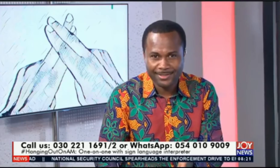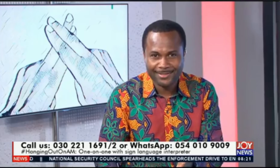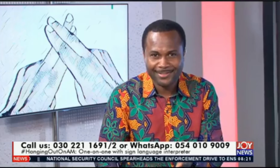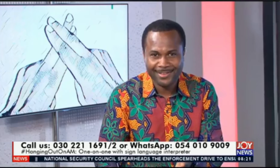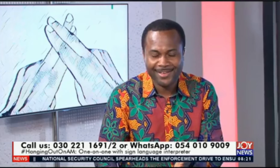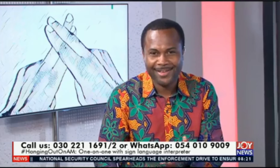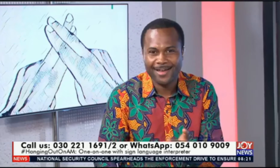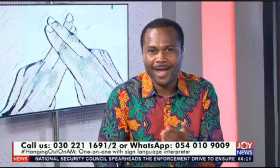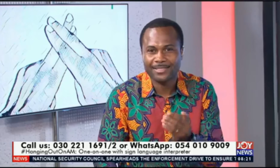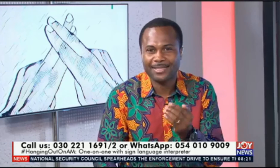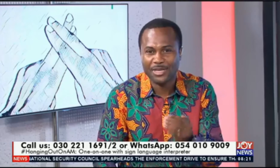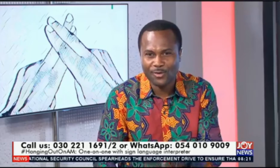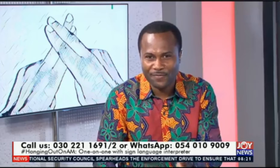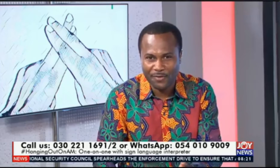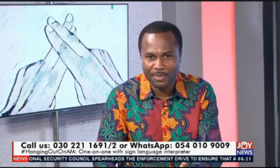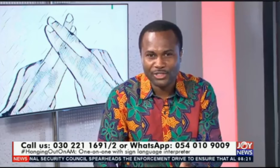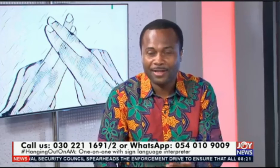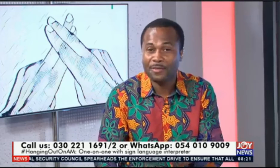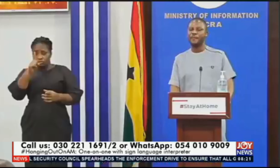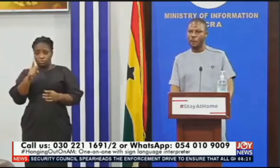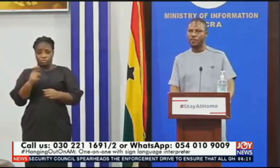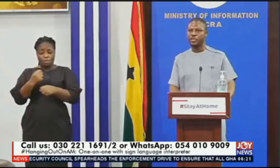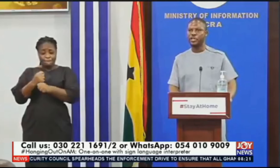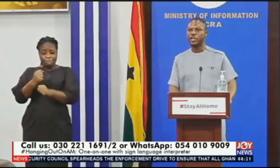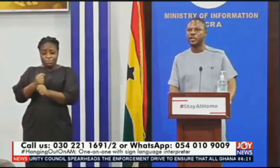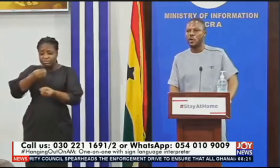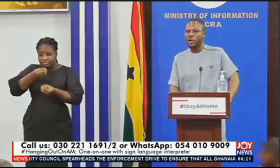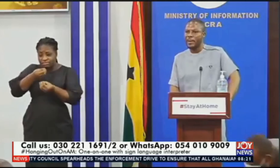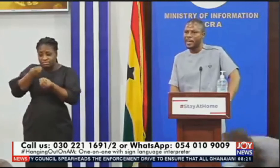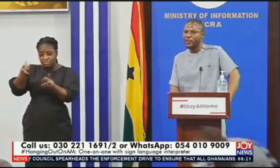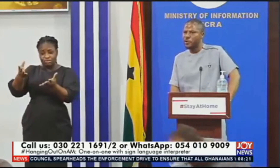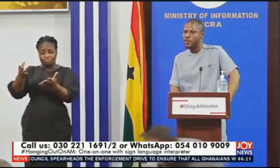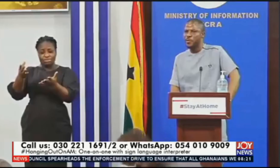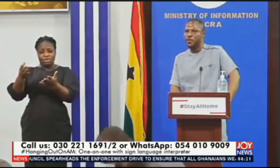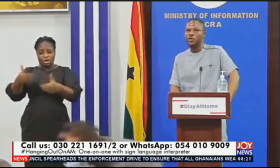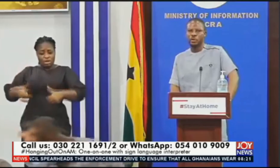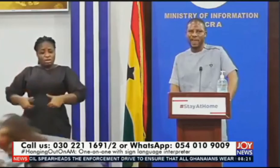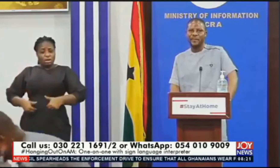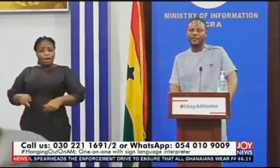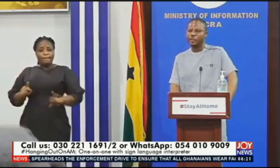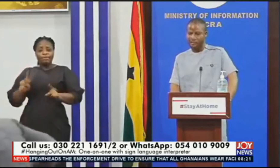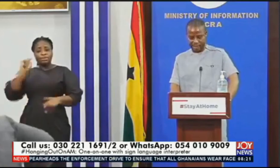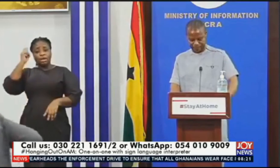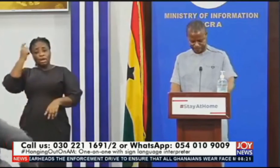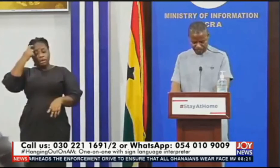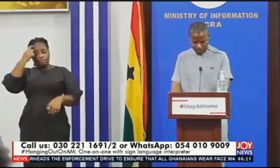briefings at the Ministry of Information. And before now, she'd been doing some work at GBC. But look at her. Just take a listen. You